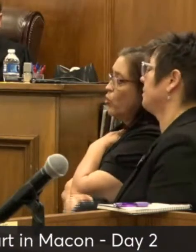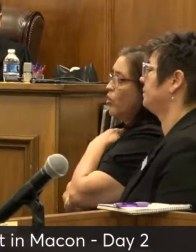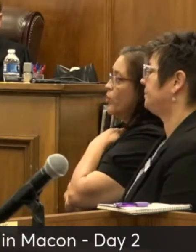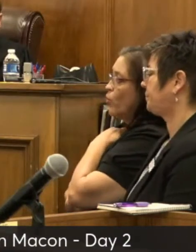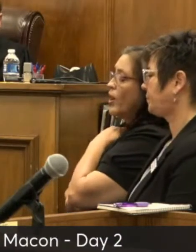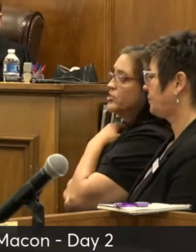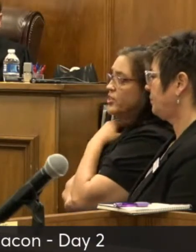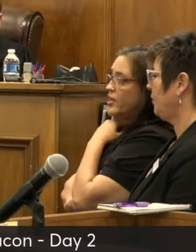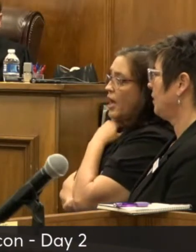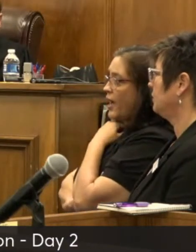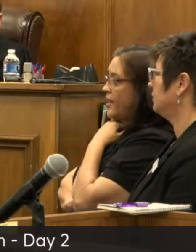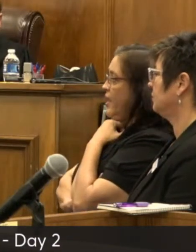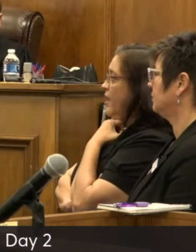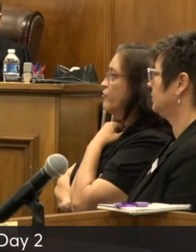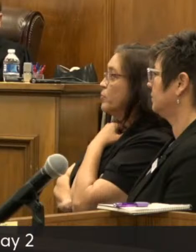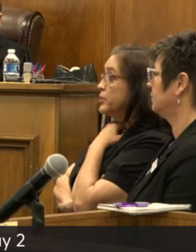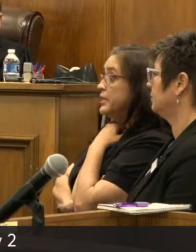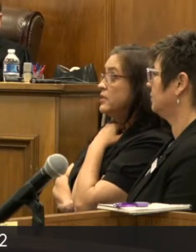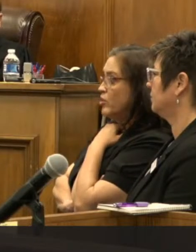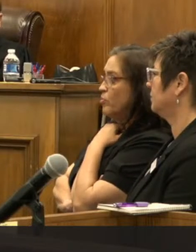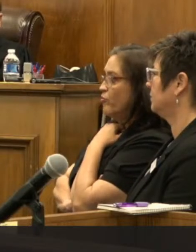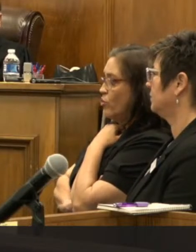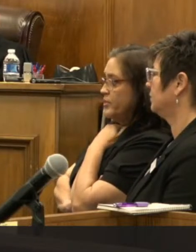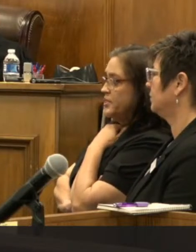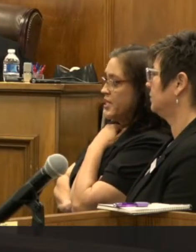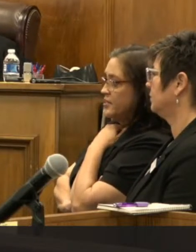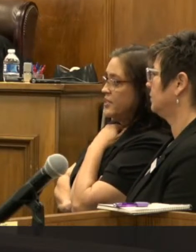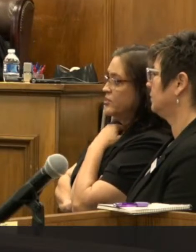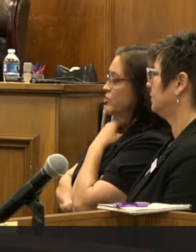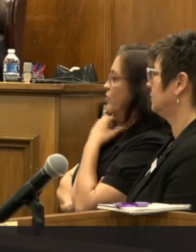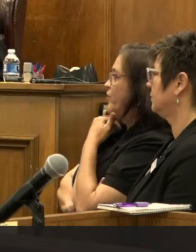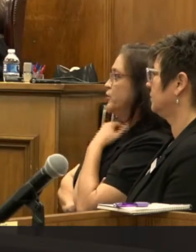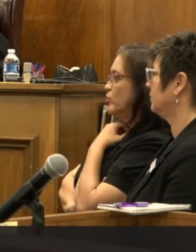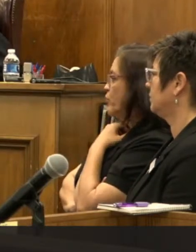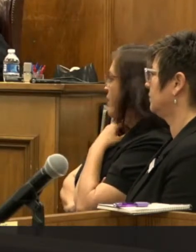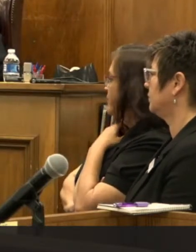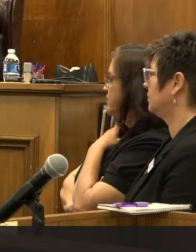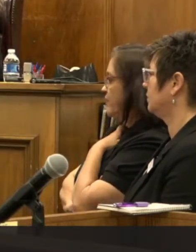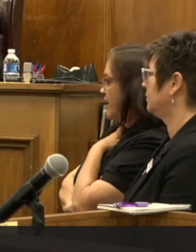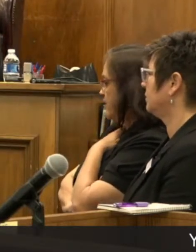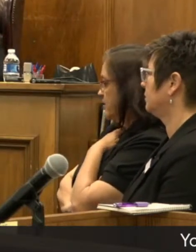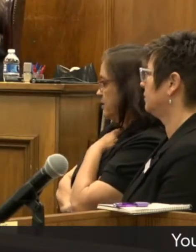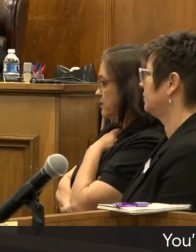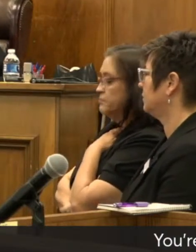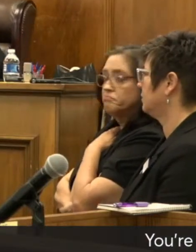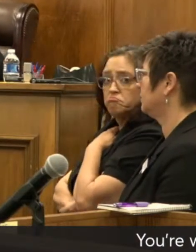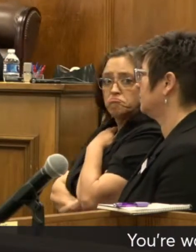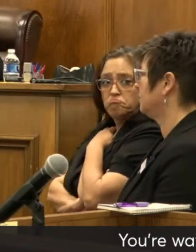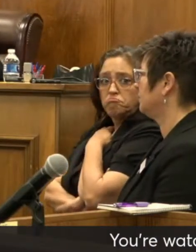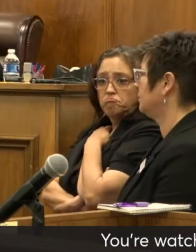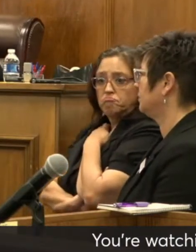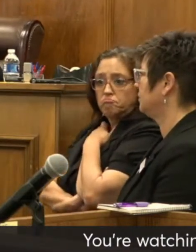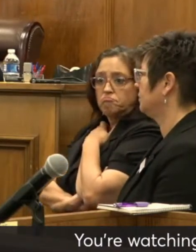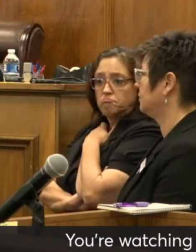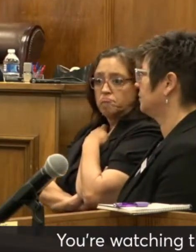The court requires that I have completed the performance test as a certified interpreter. I haven't done that yet.